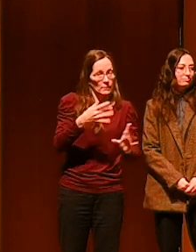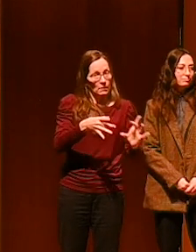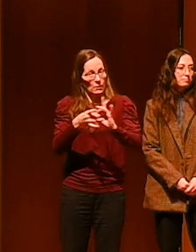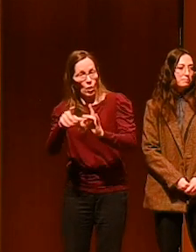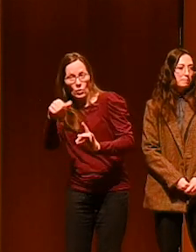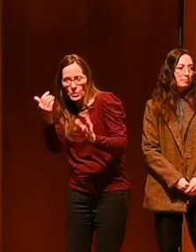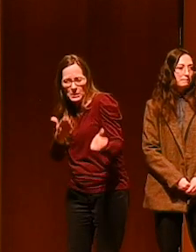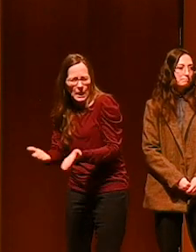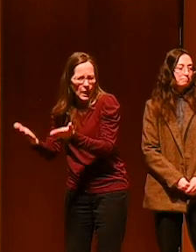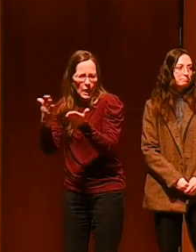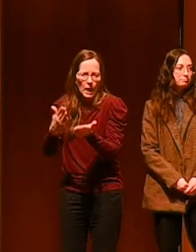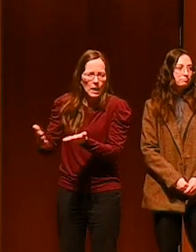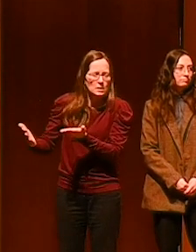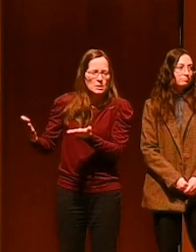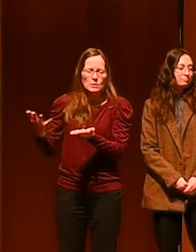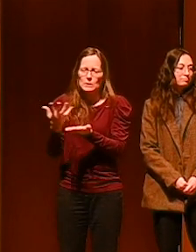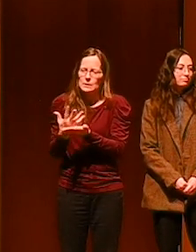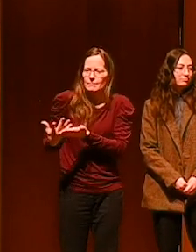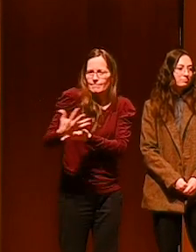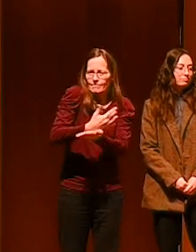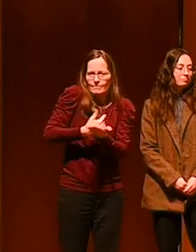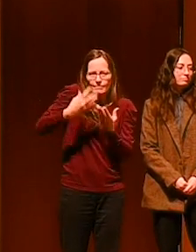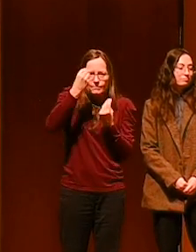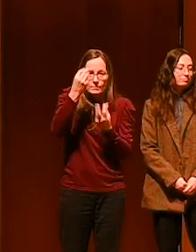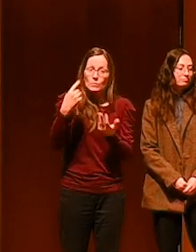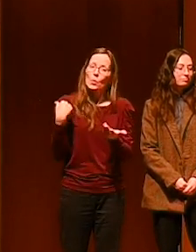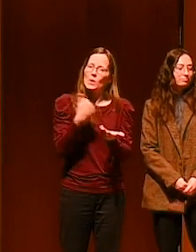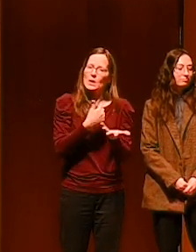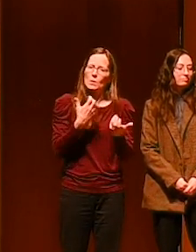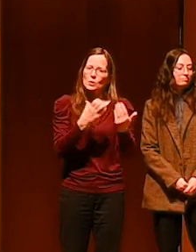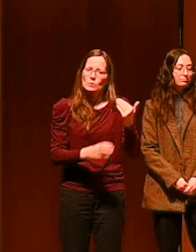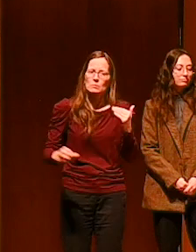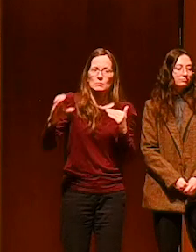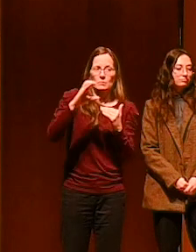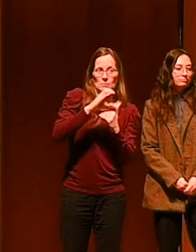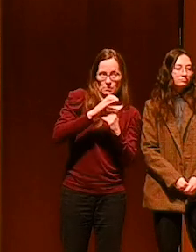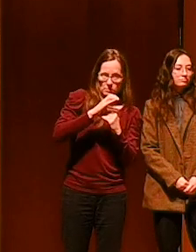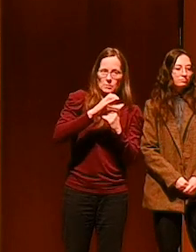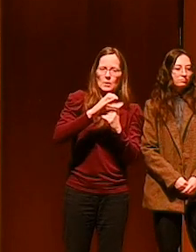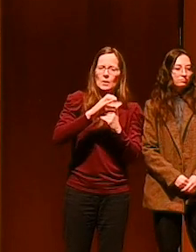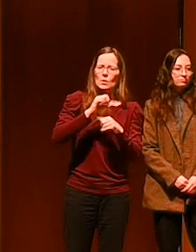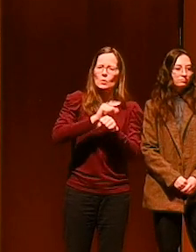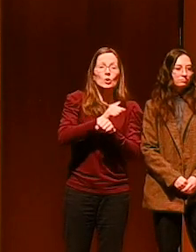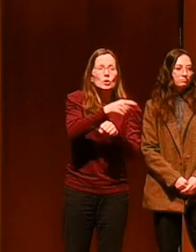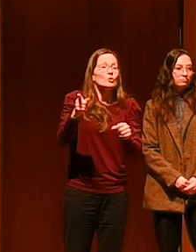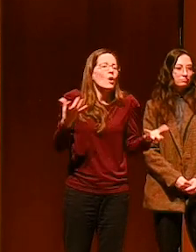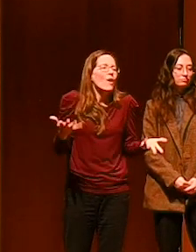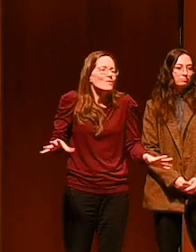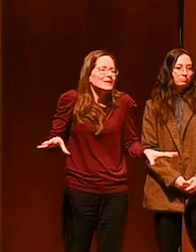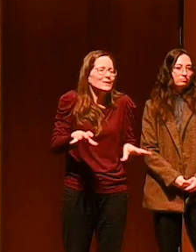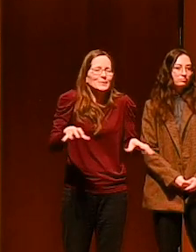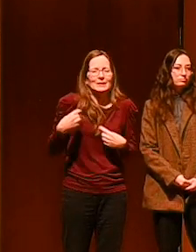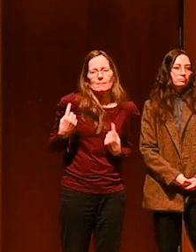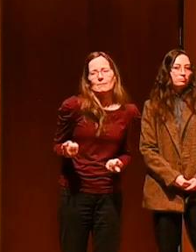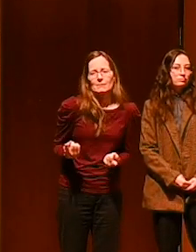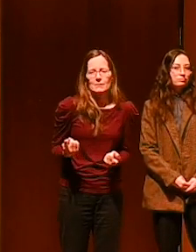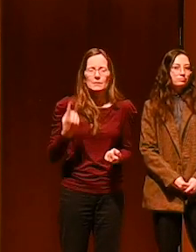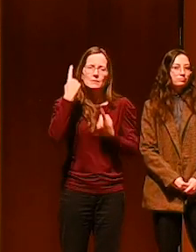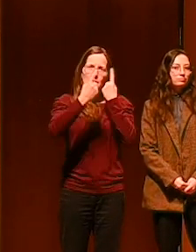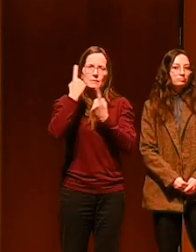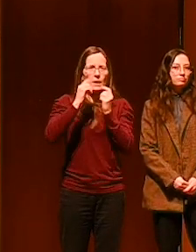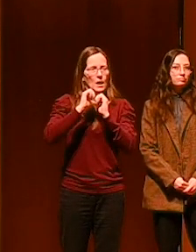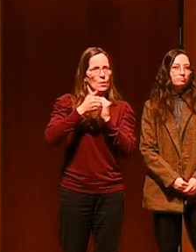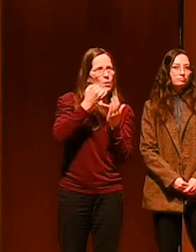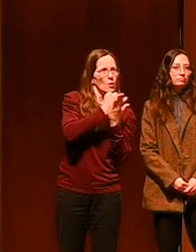through. And we're seeking to really supplement all of the work that you are all doing at the county level and thinking about how arts and culture can become part of all of